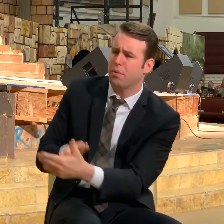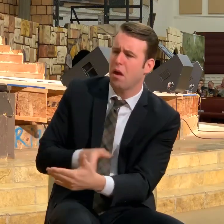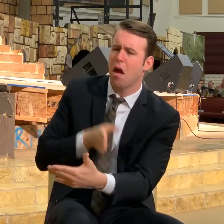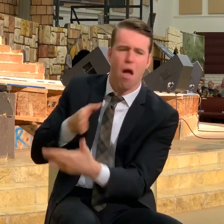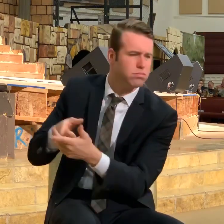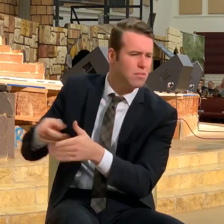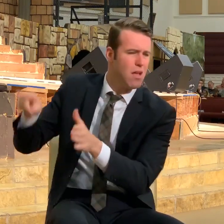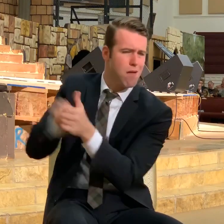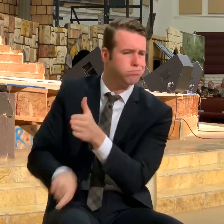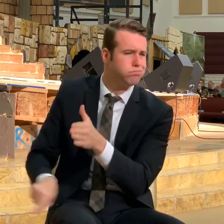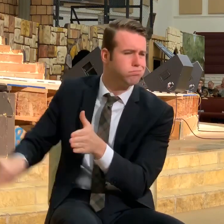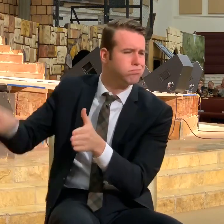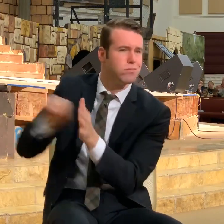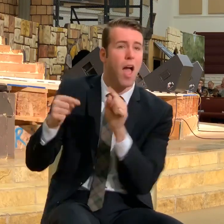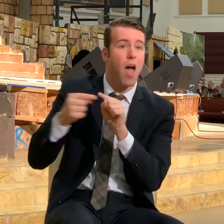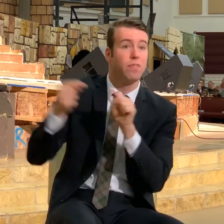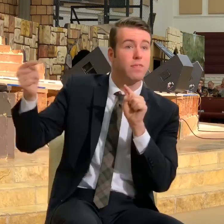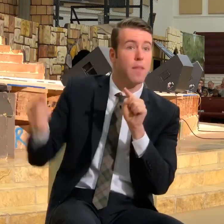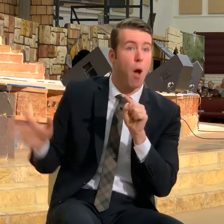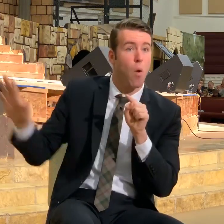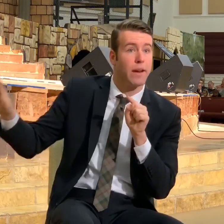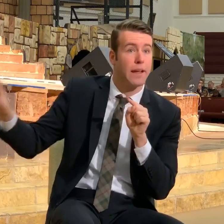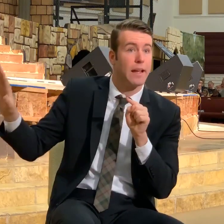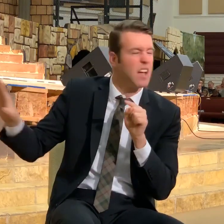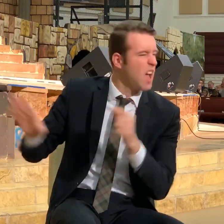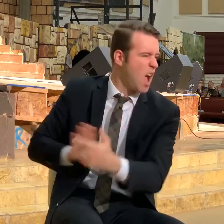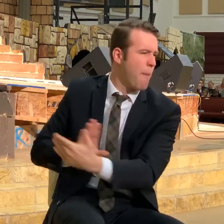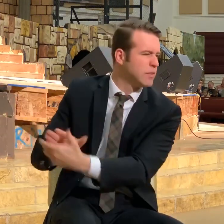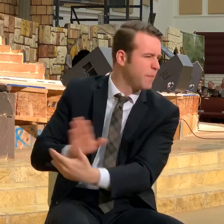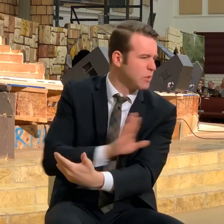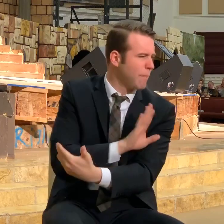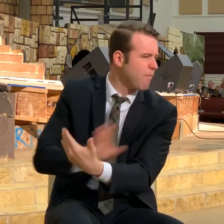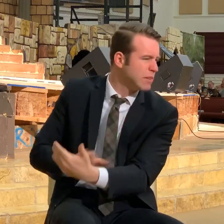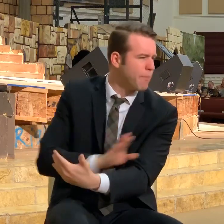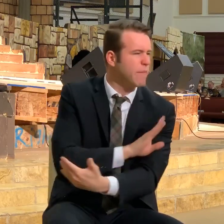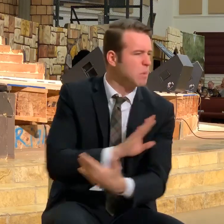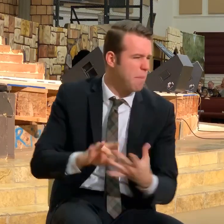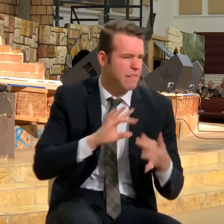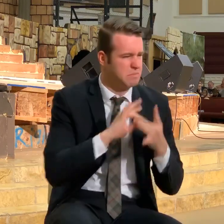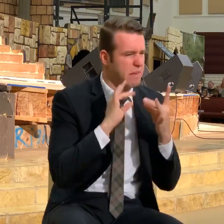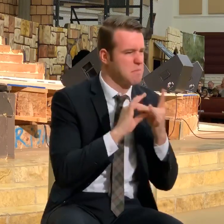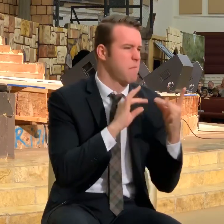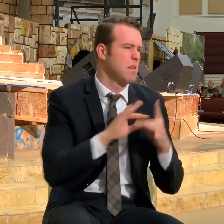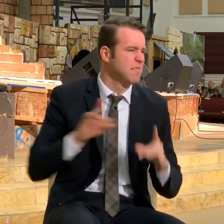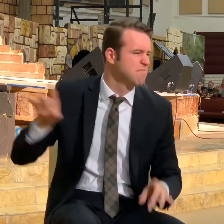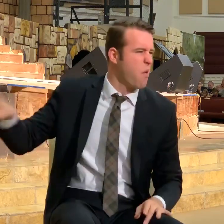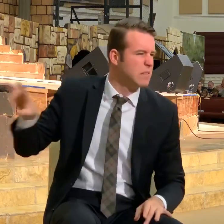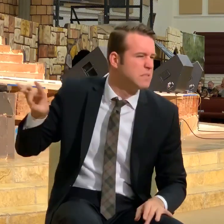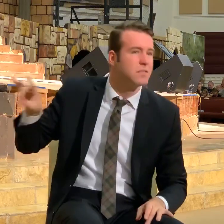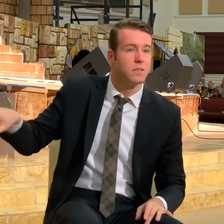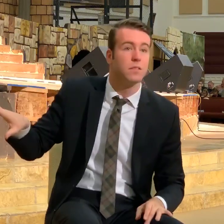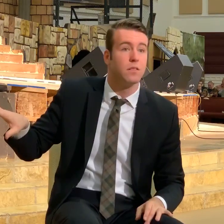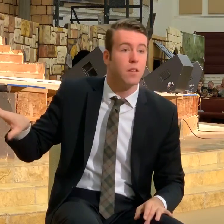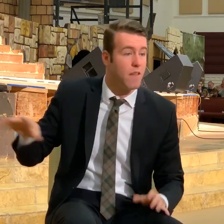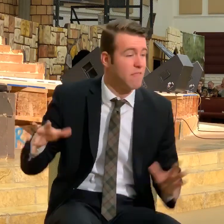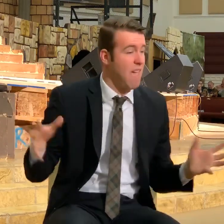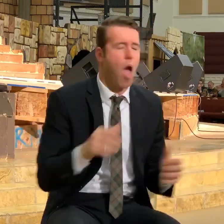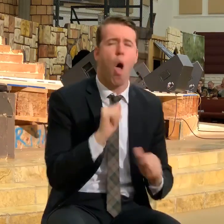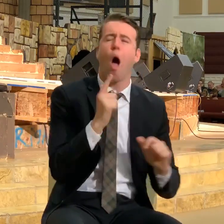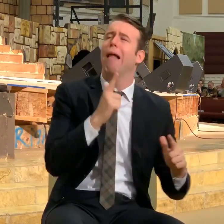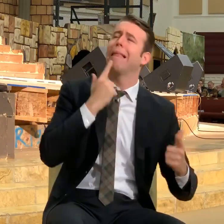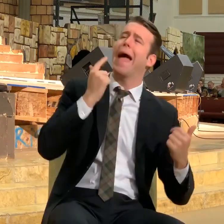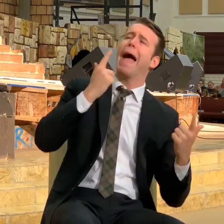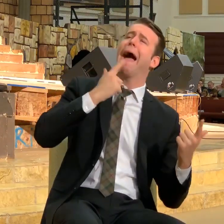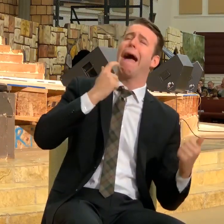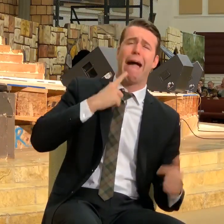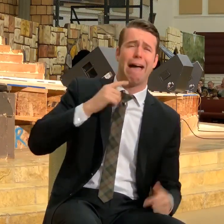make fun of your opponent or the people you were against, and they would come and spit. They would have the entire facility laughing at